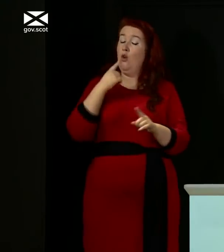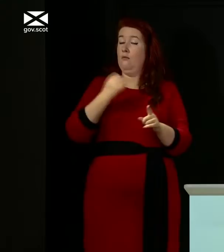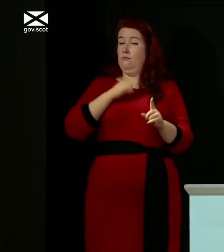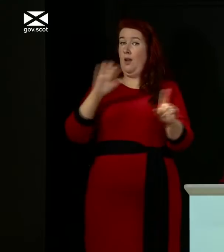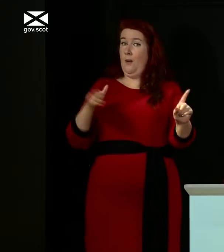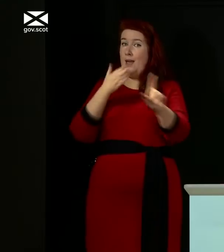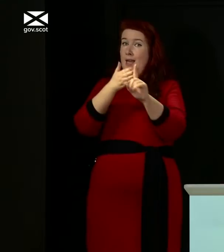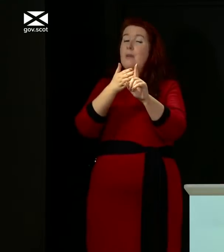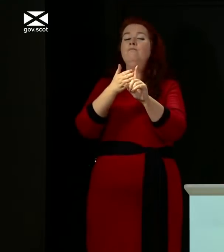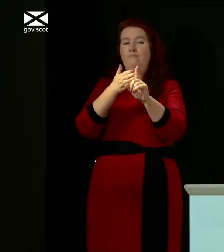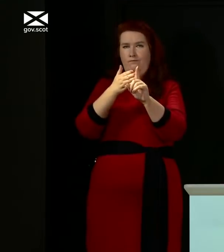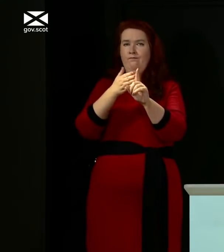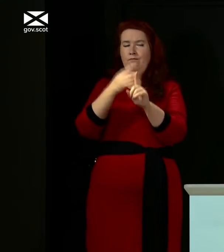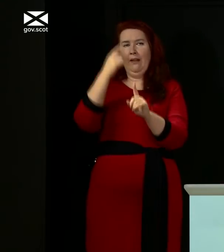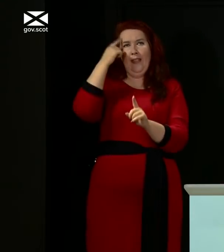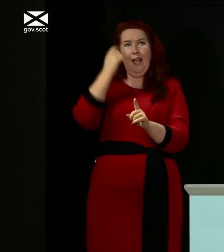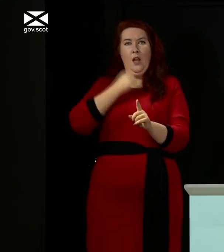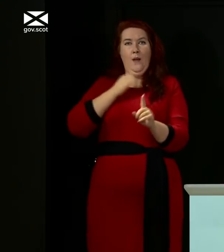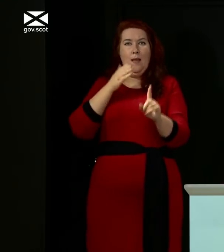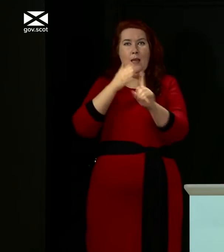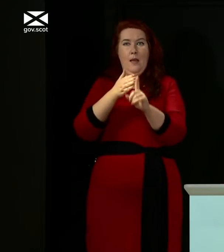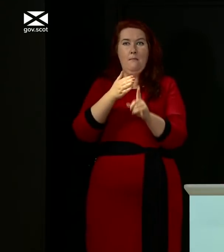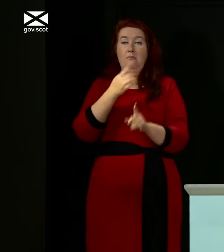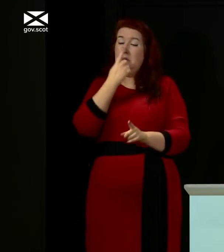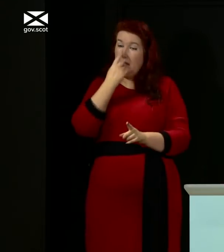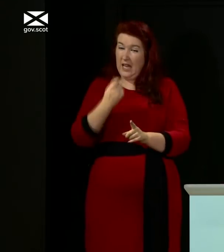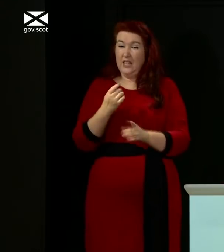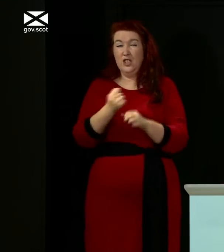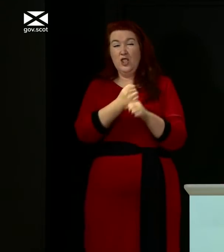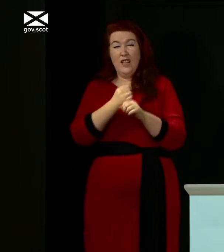approach that was capable, in